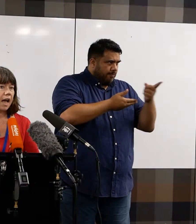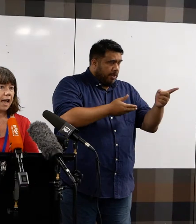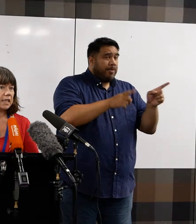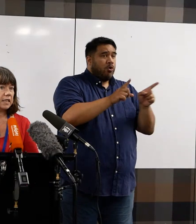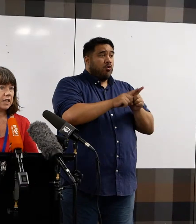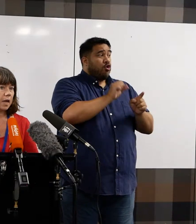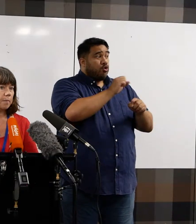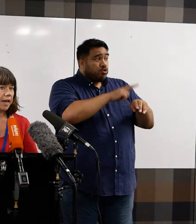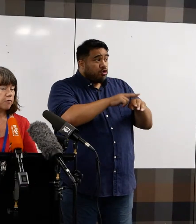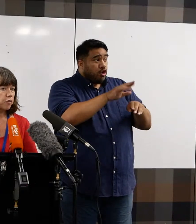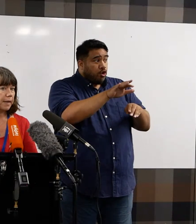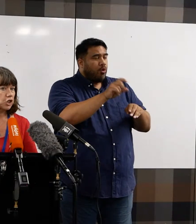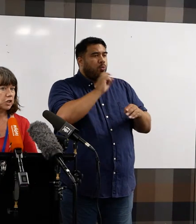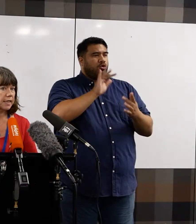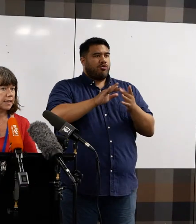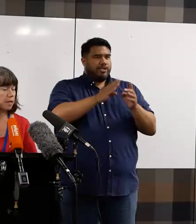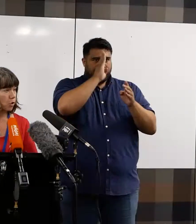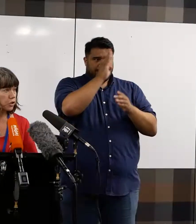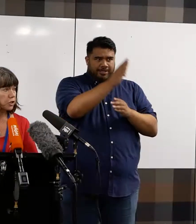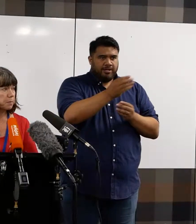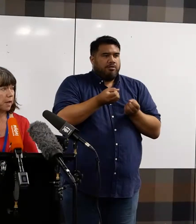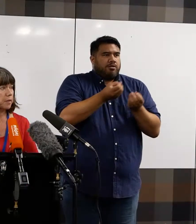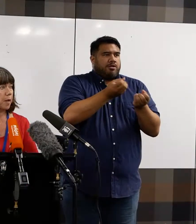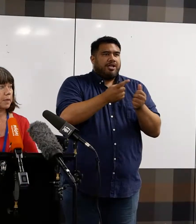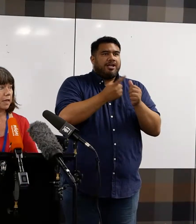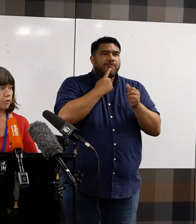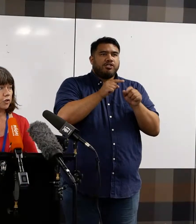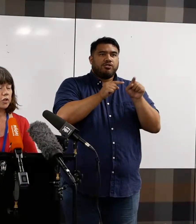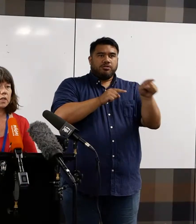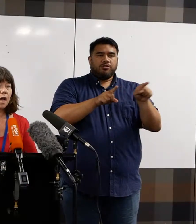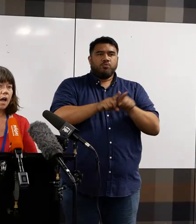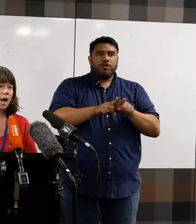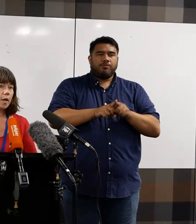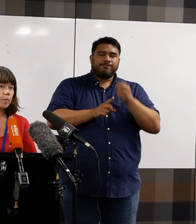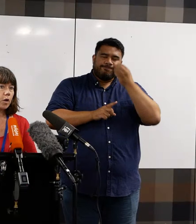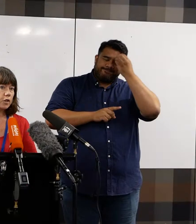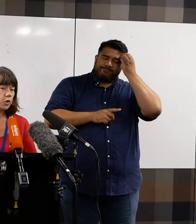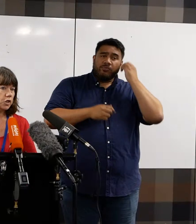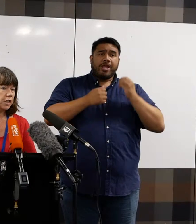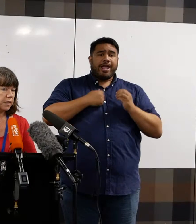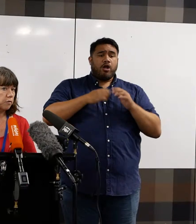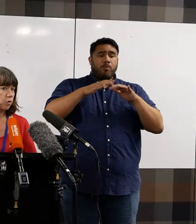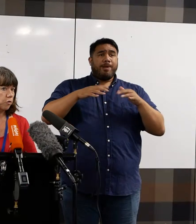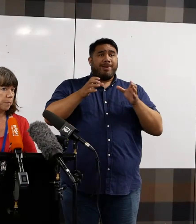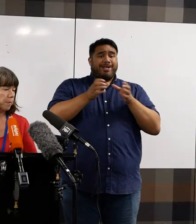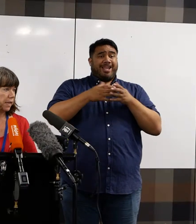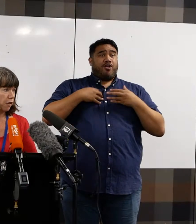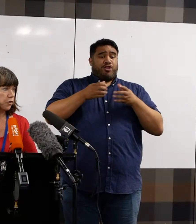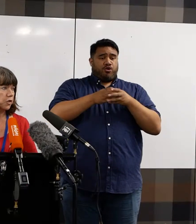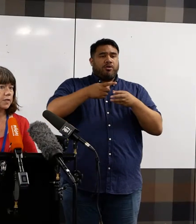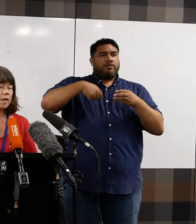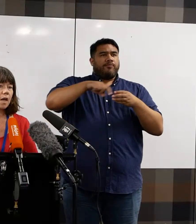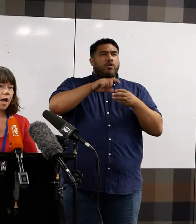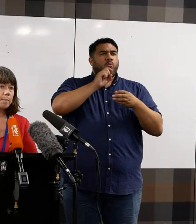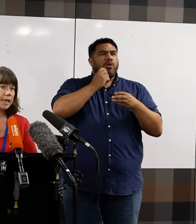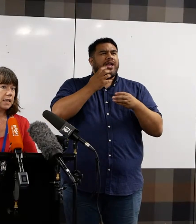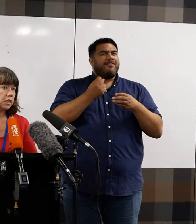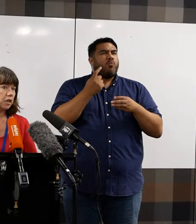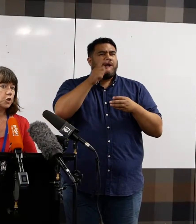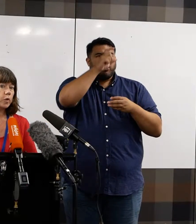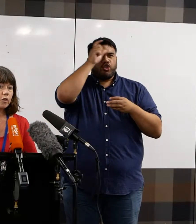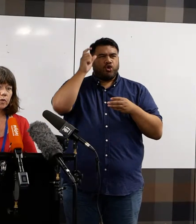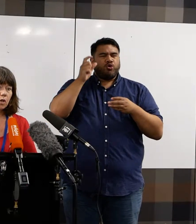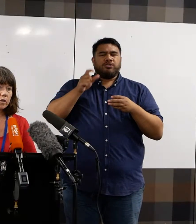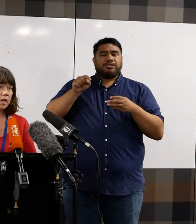provider. And that information is then monitored by the public health unit. It usually does involve a public health nurse being